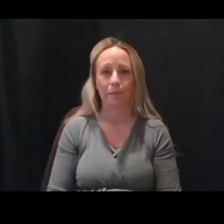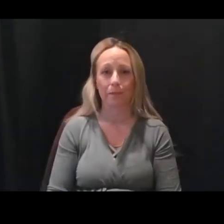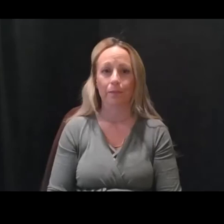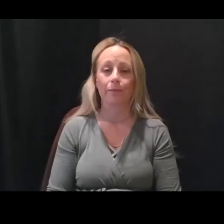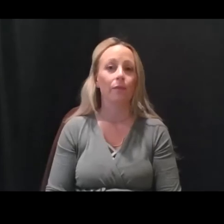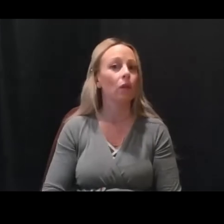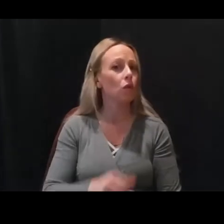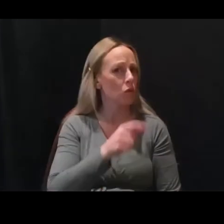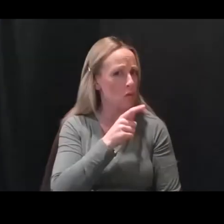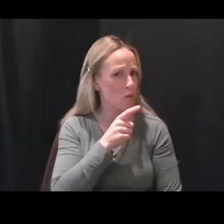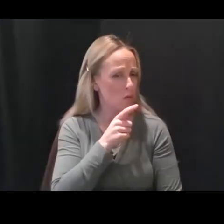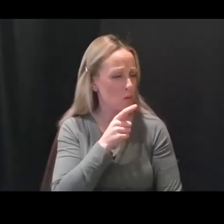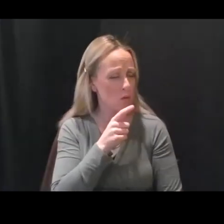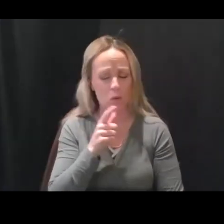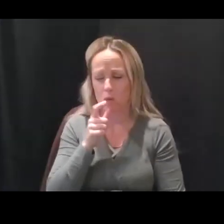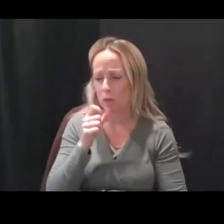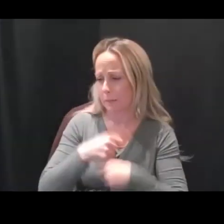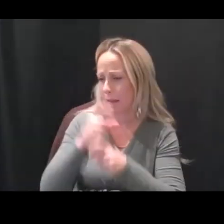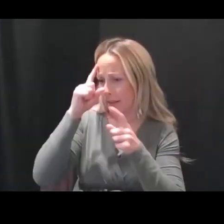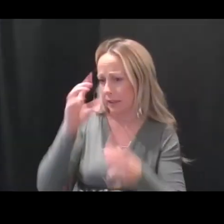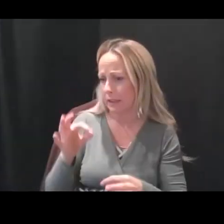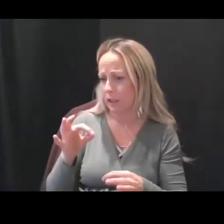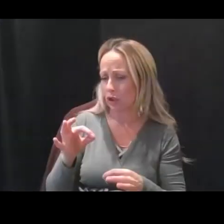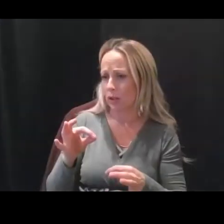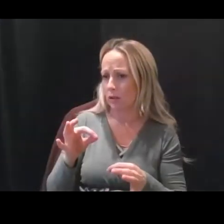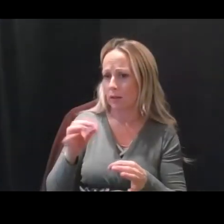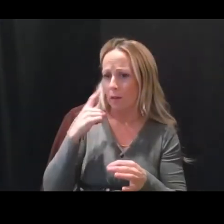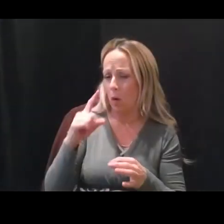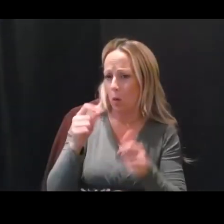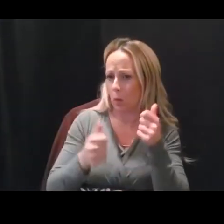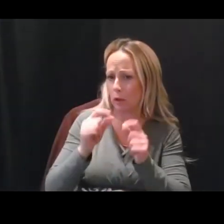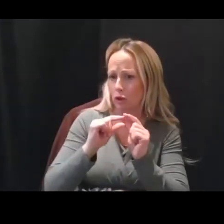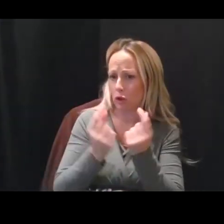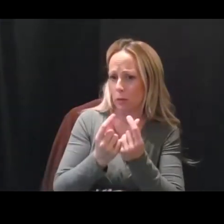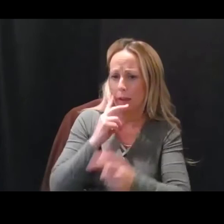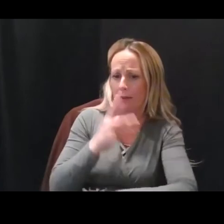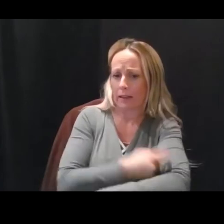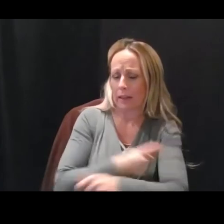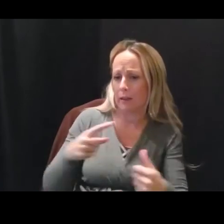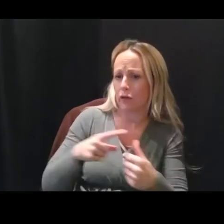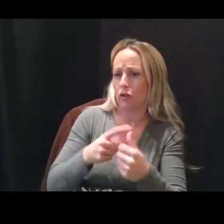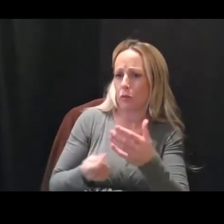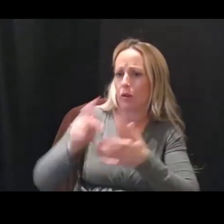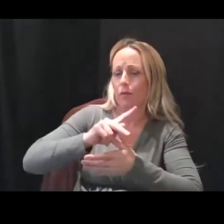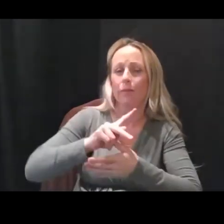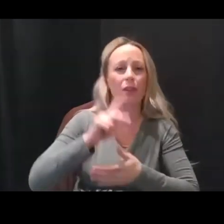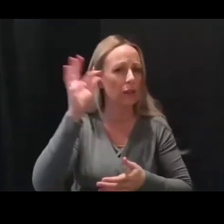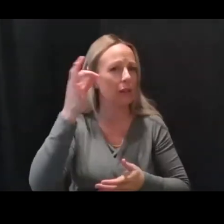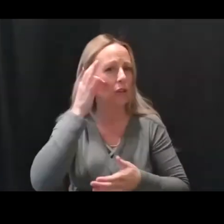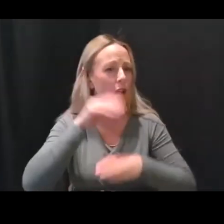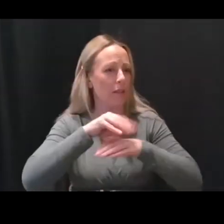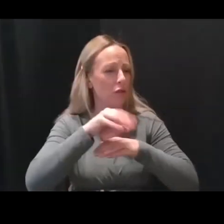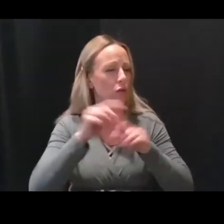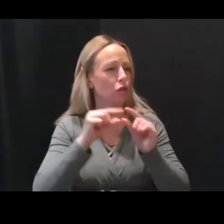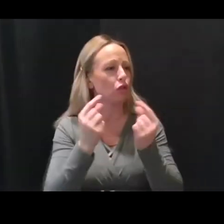Who's making the decision for which groups get the vaccine when? There's a federal advisory group called the Advisory